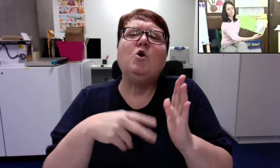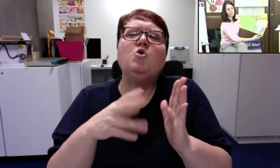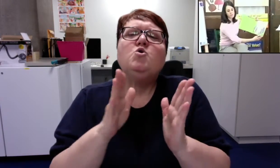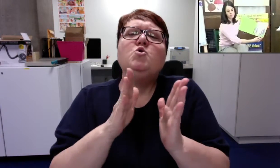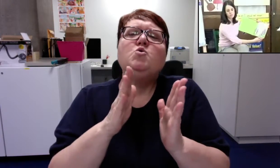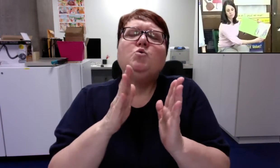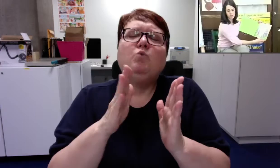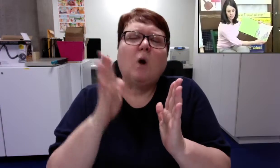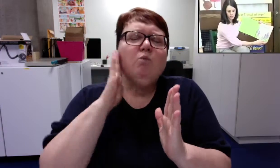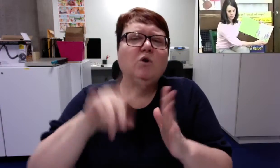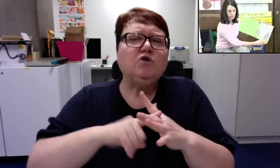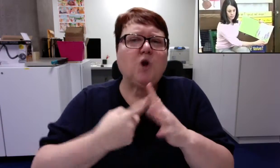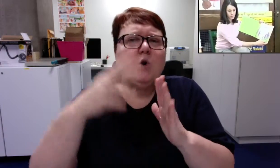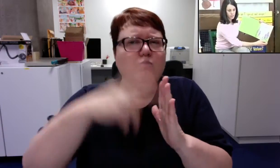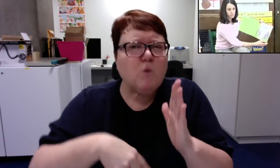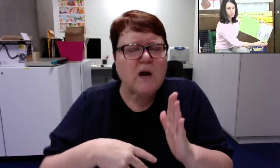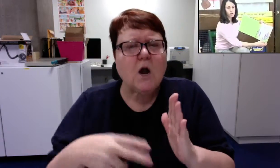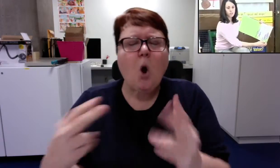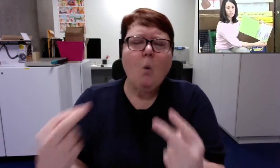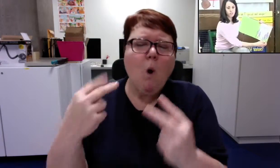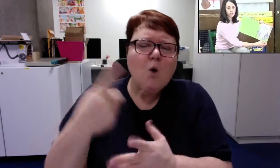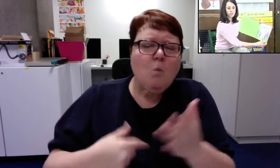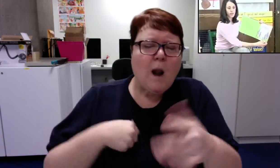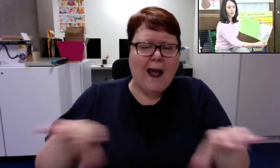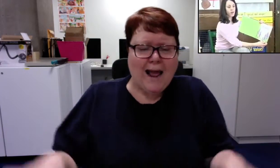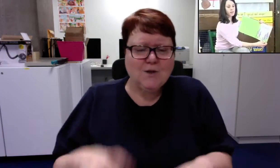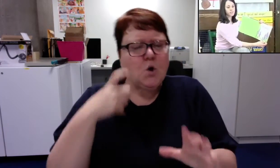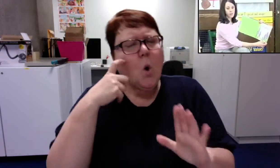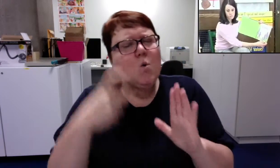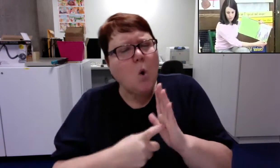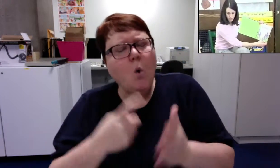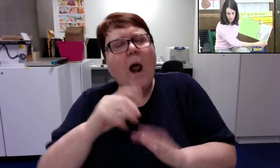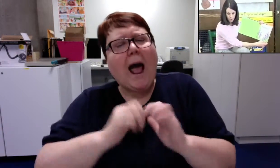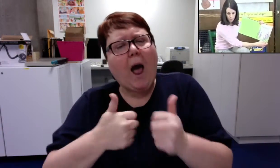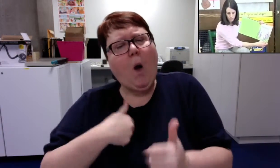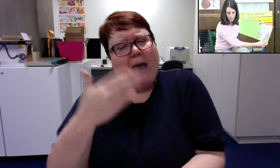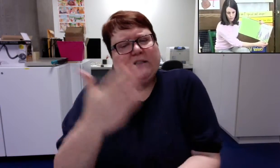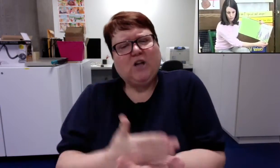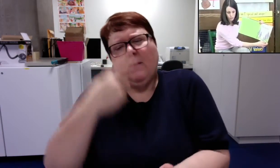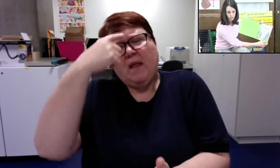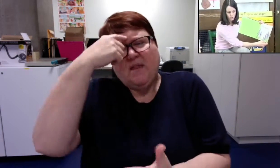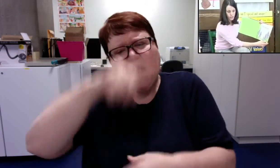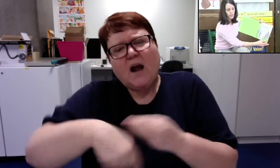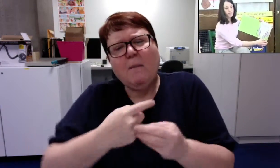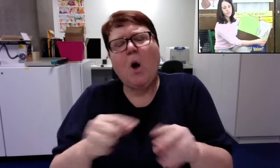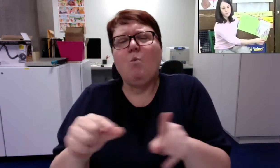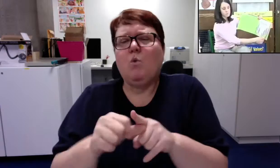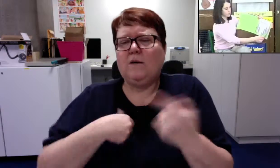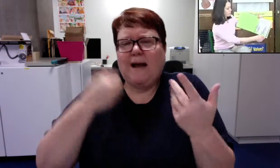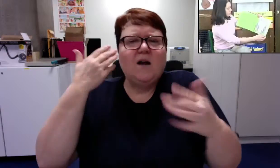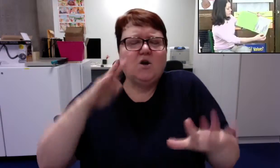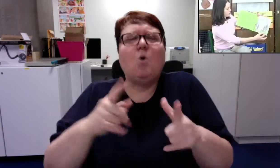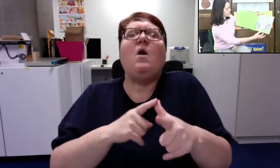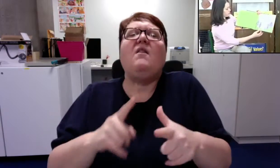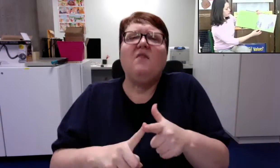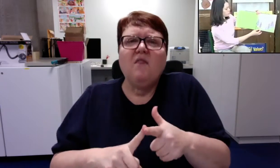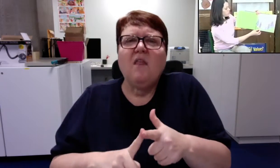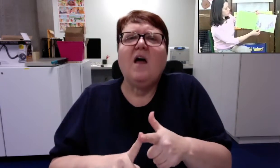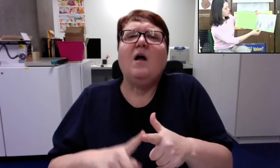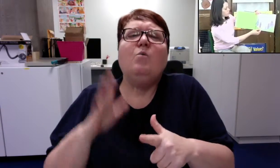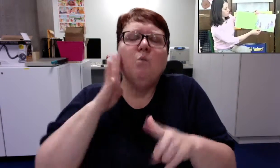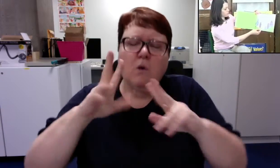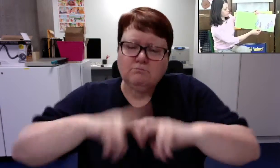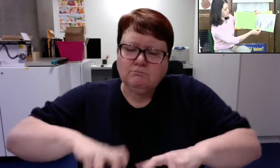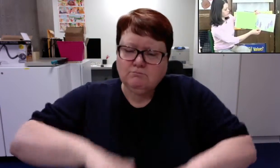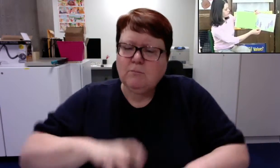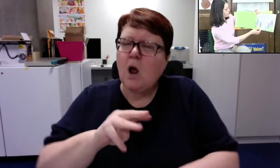what I do. Your job in the beginning is to watch and notice how I stop and think about words I don't know. And then it will be your turn.